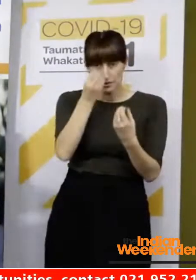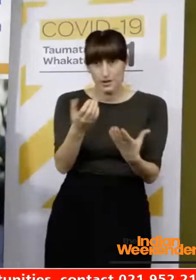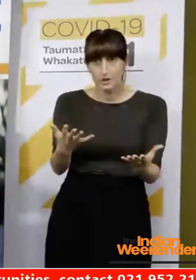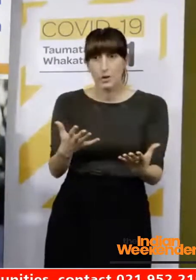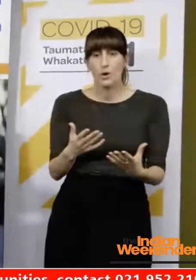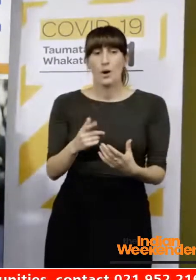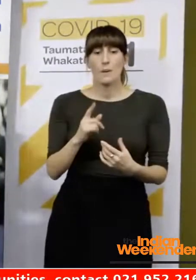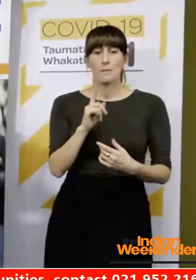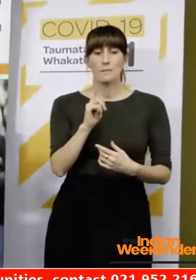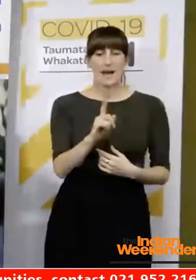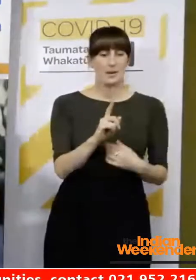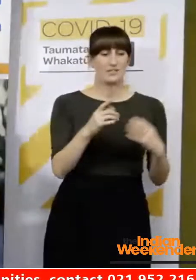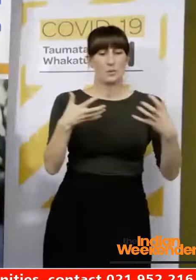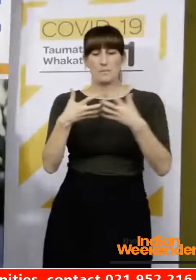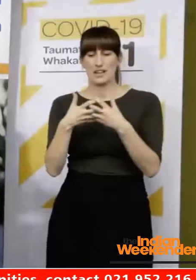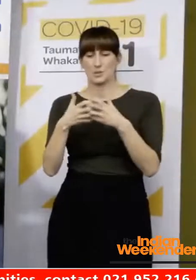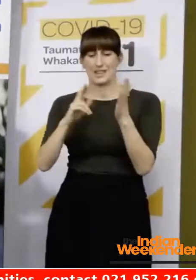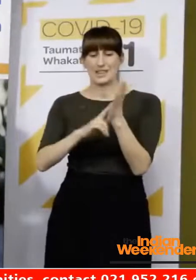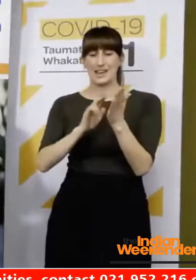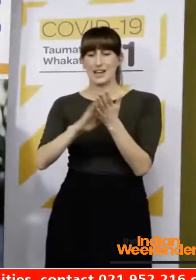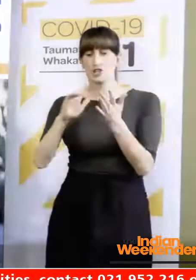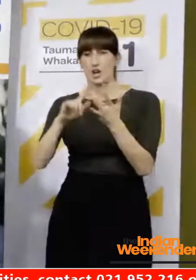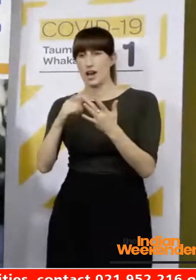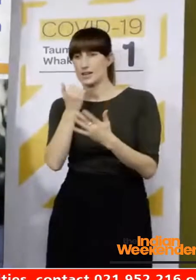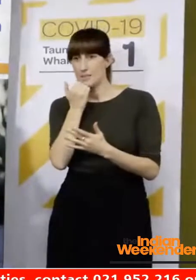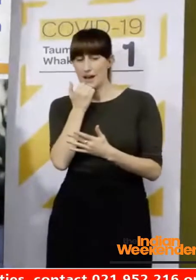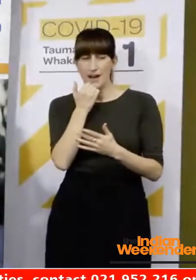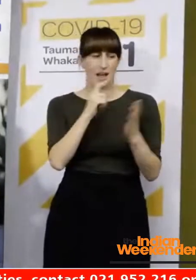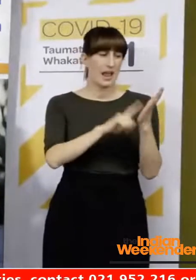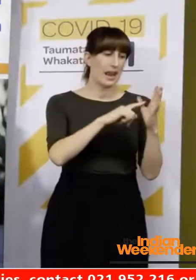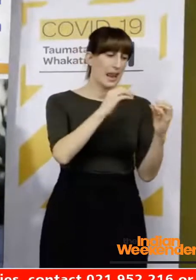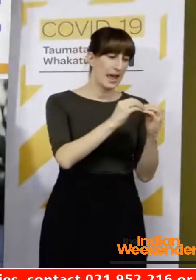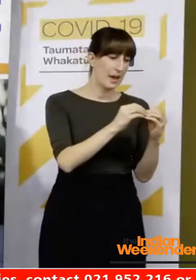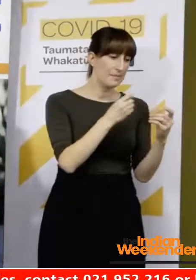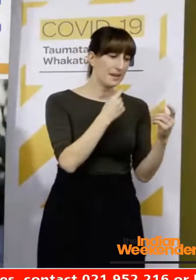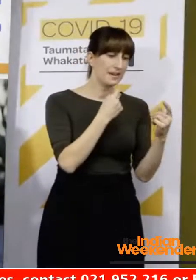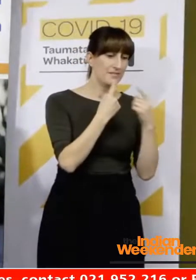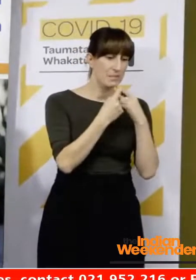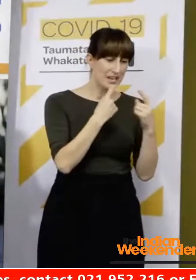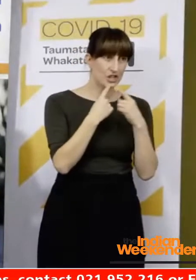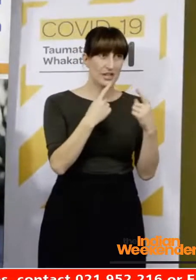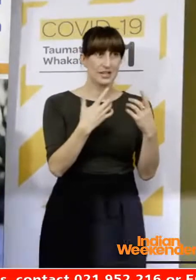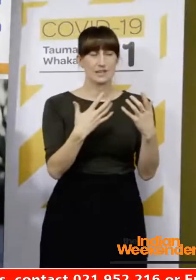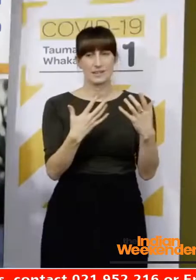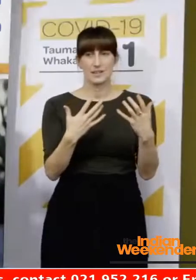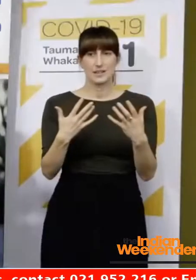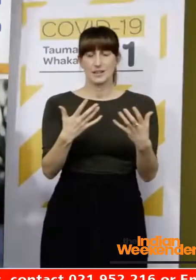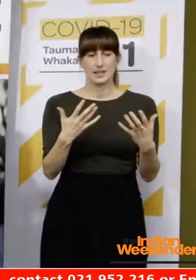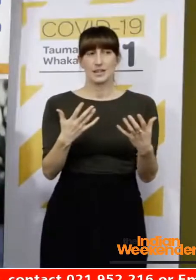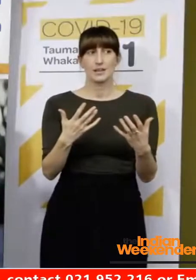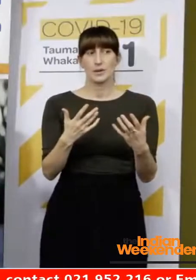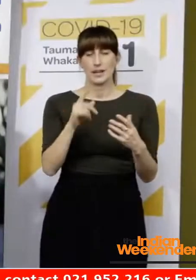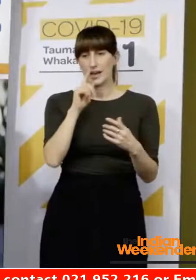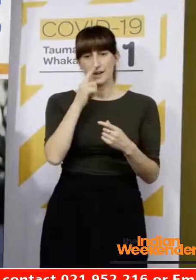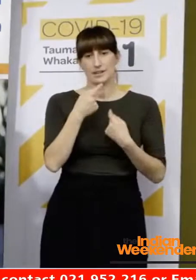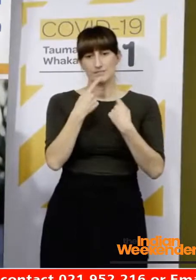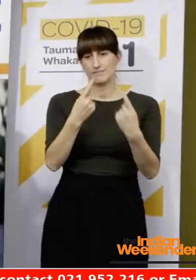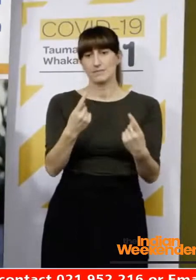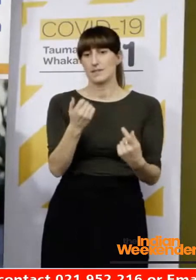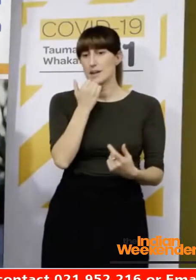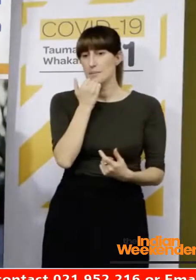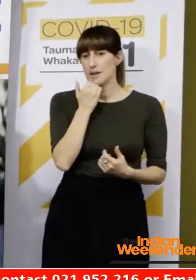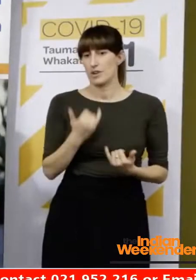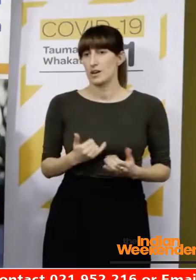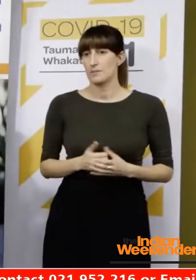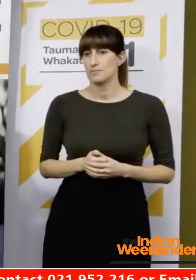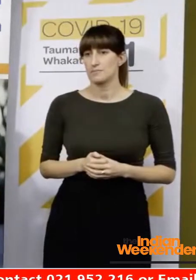with the brought to our NHI door, number, dropped the off, laboratory data, yeah, with and the whole process of getting from the non-NHI airport to the data that hotel is as well collected was all at the facility. social So, distance, and everyone